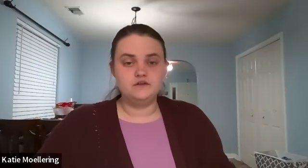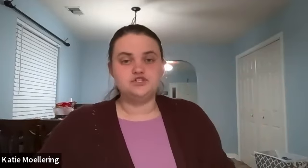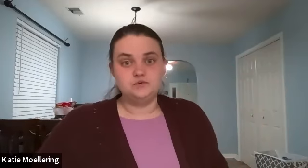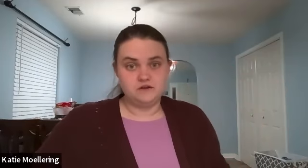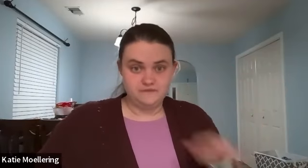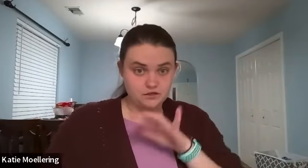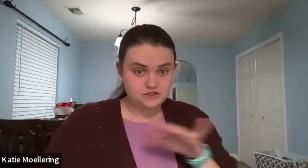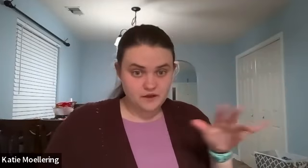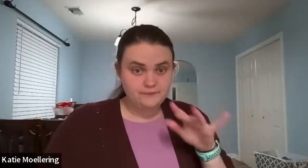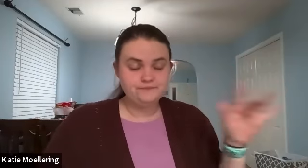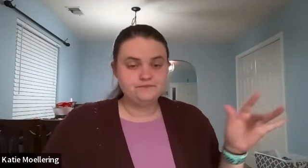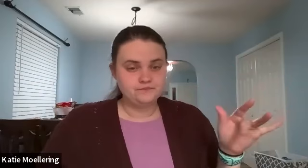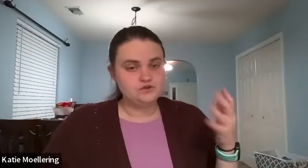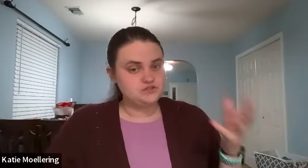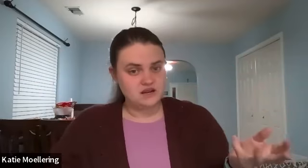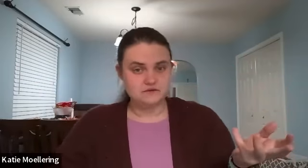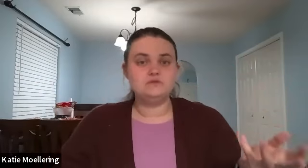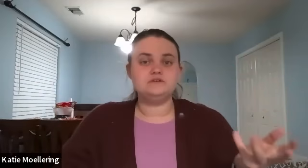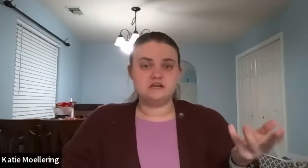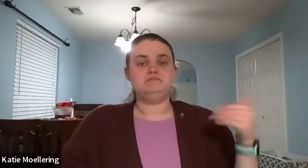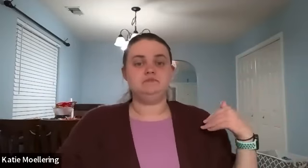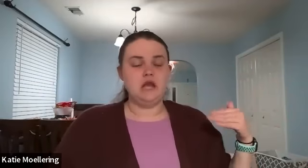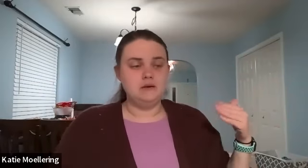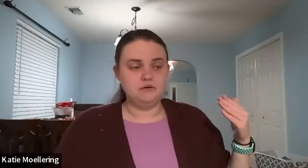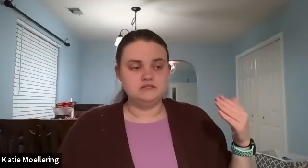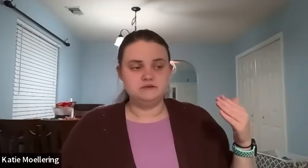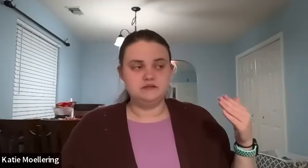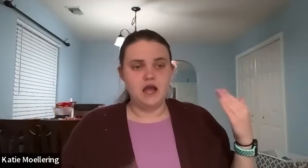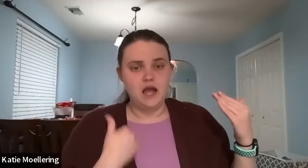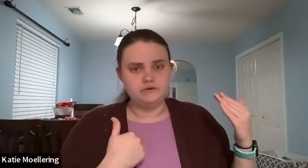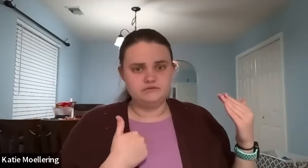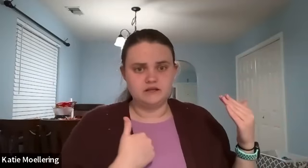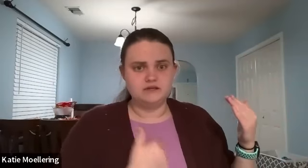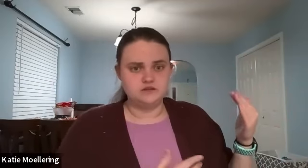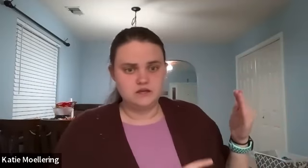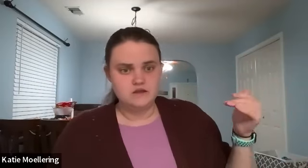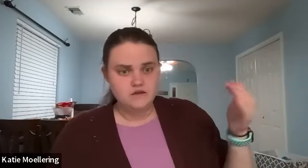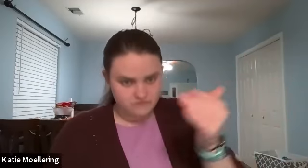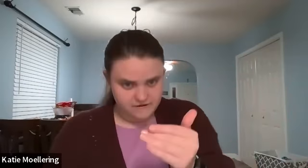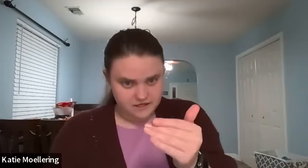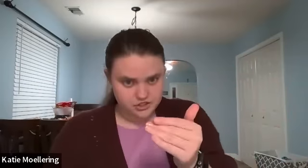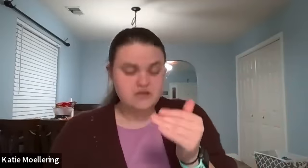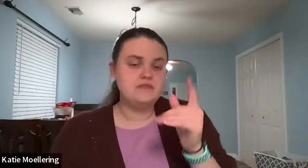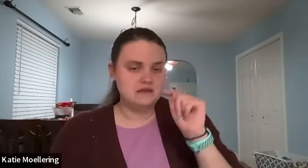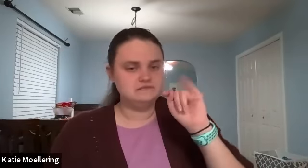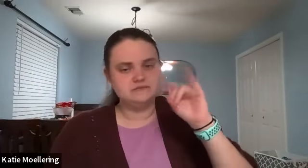those, you would fingerspell. Those do not have their own little sign. I would recommend doing fish and then